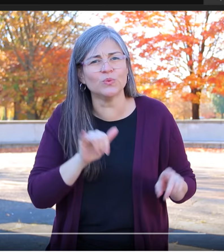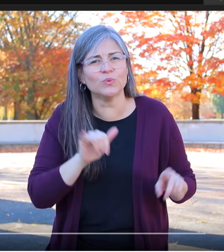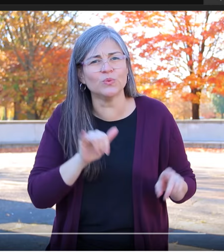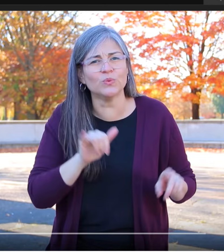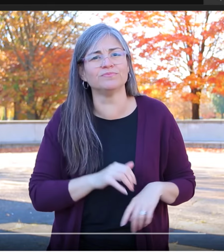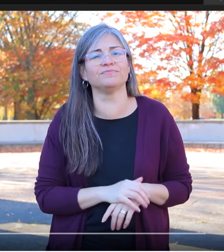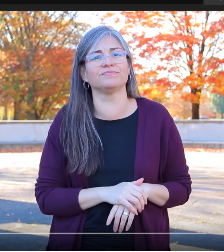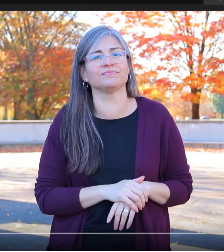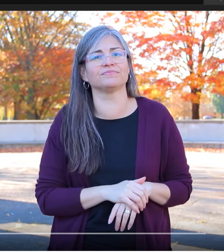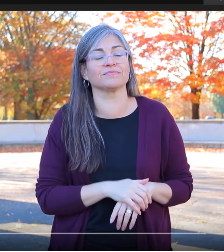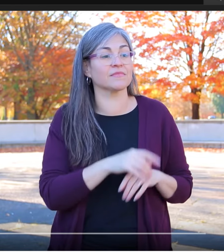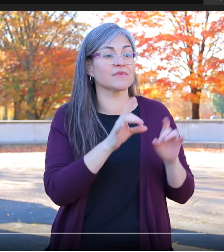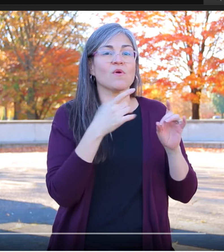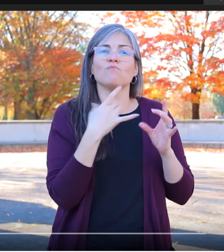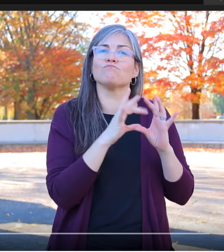employees.